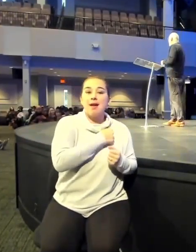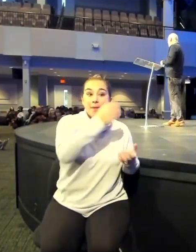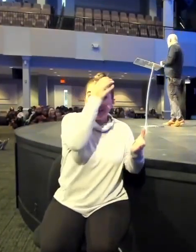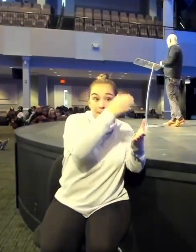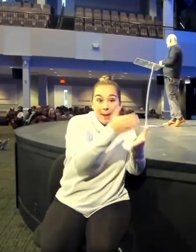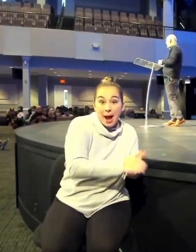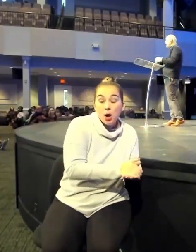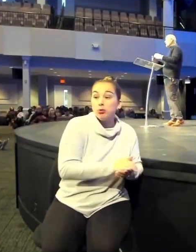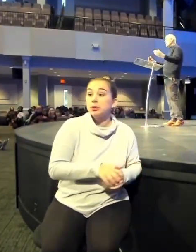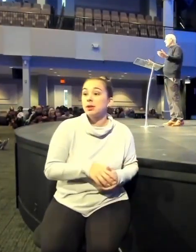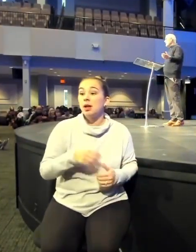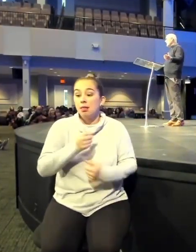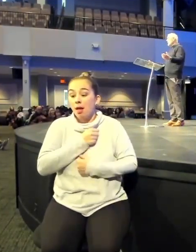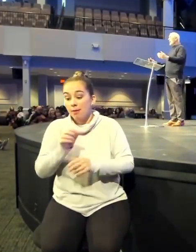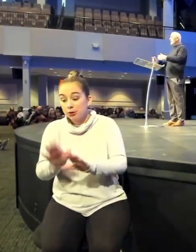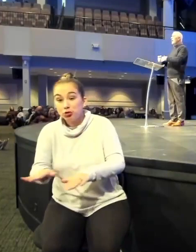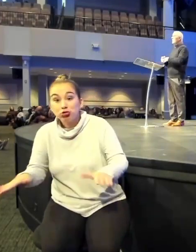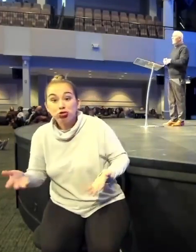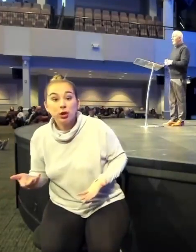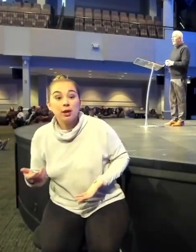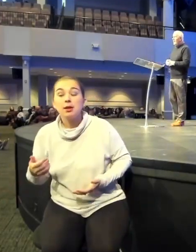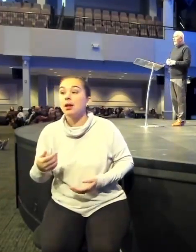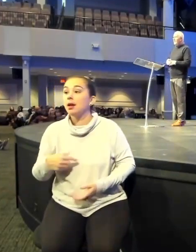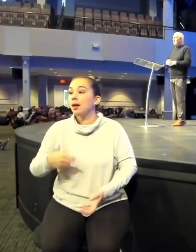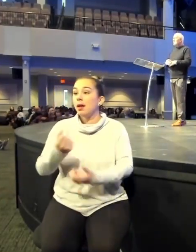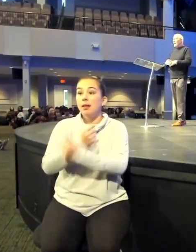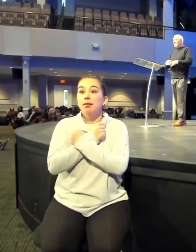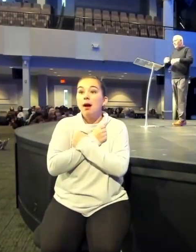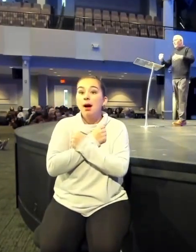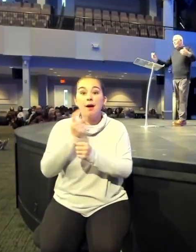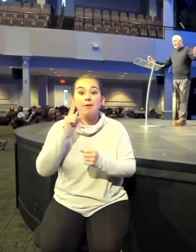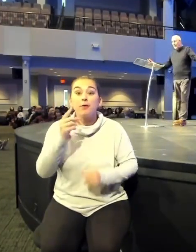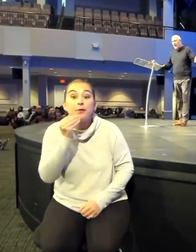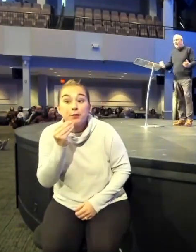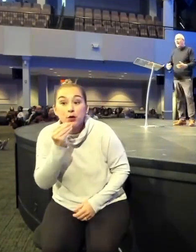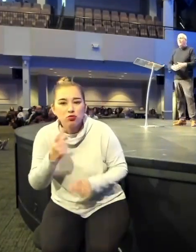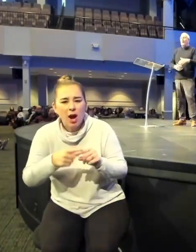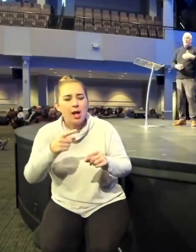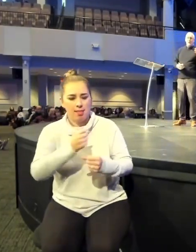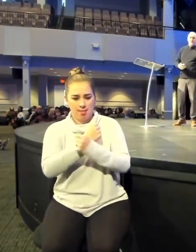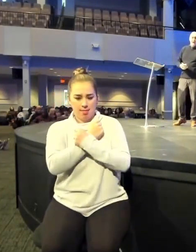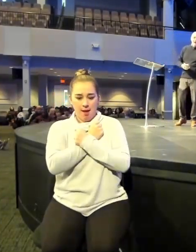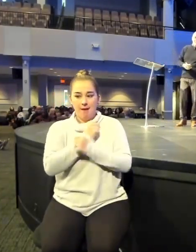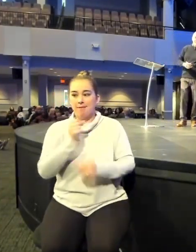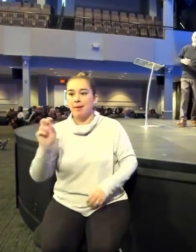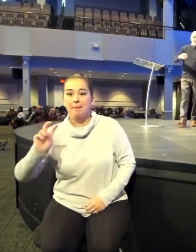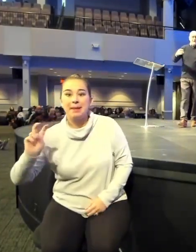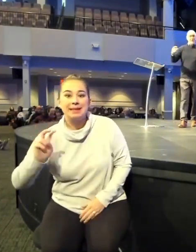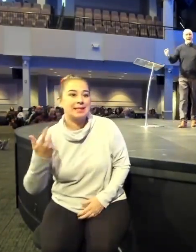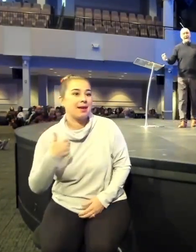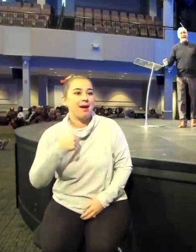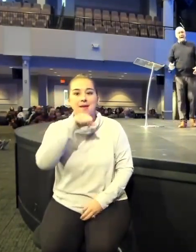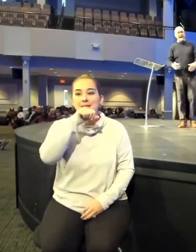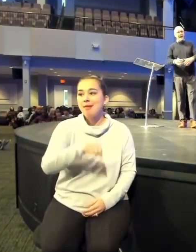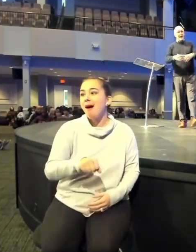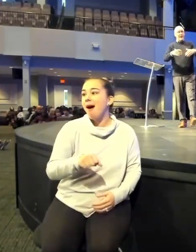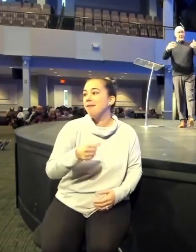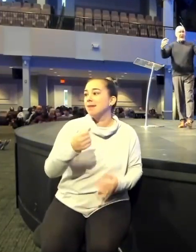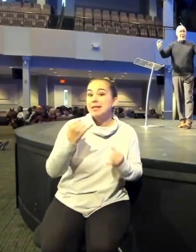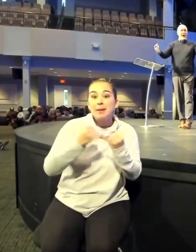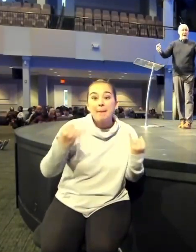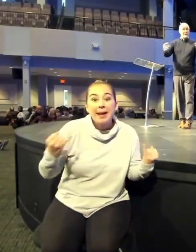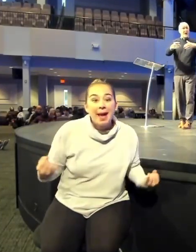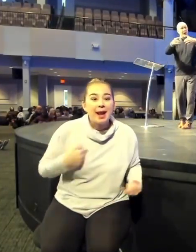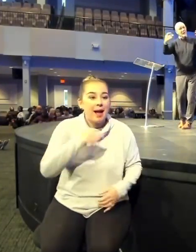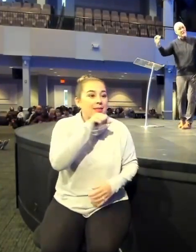love for a variety of things, even our love for things like food that we have. I love my pizza, I love my spaghetti, I love